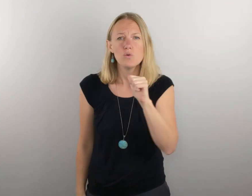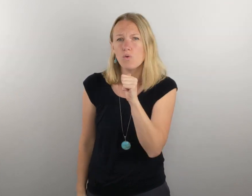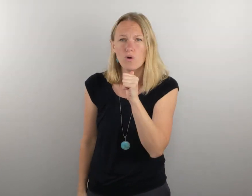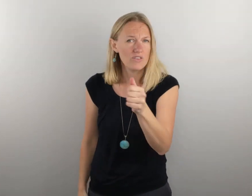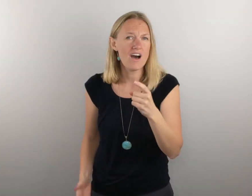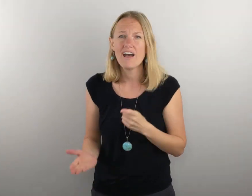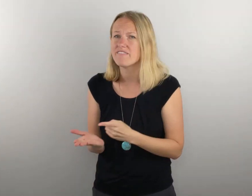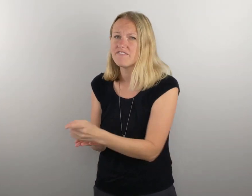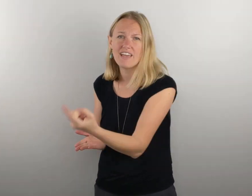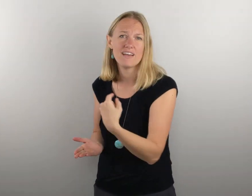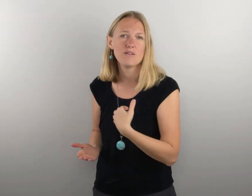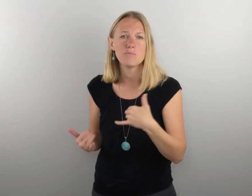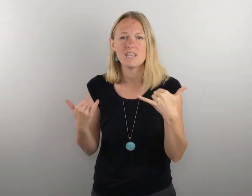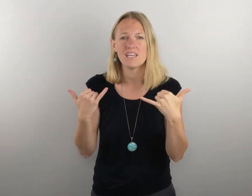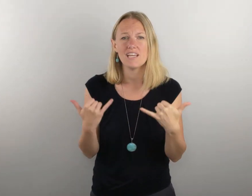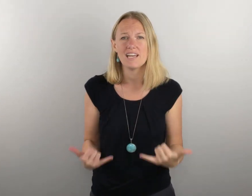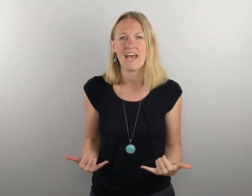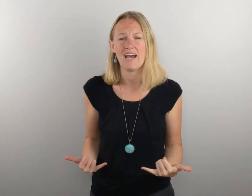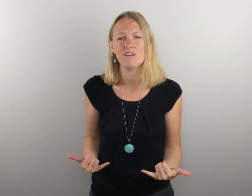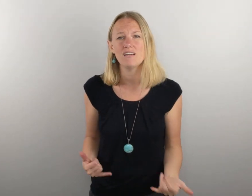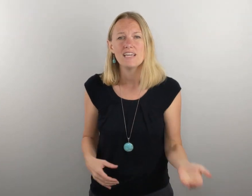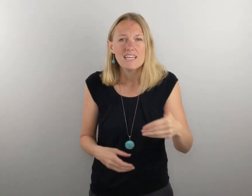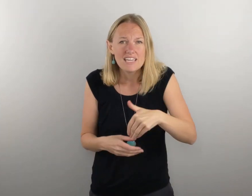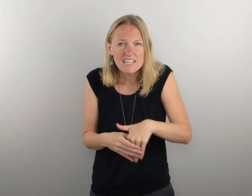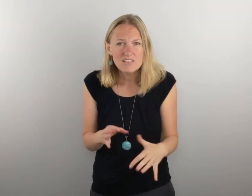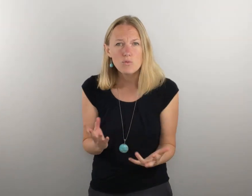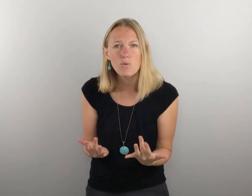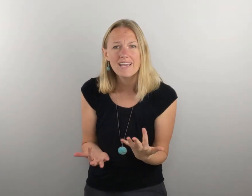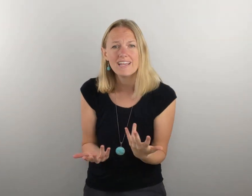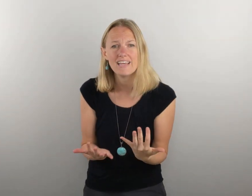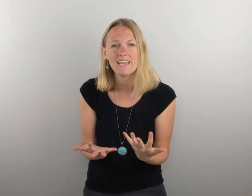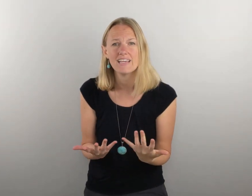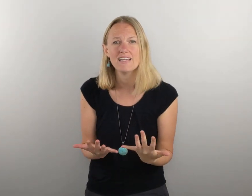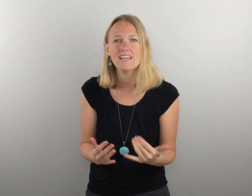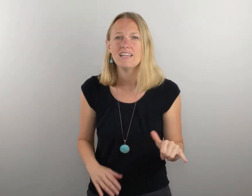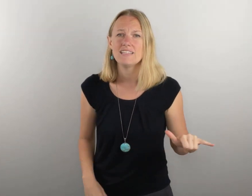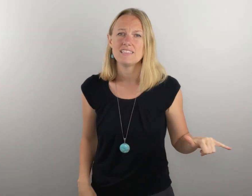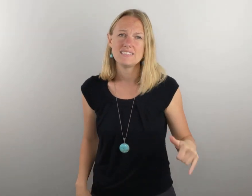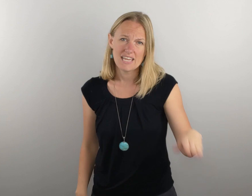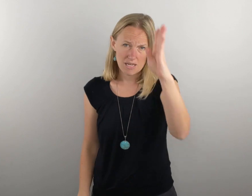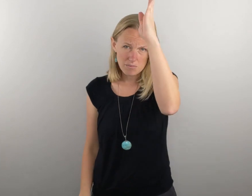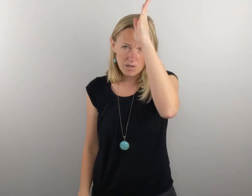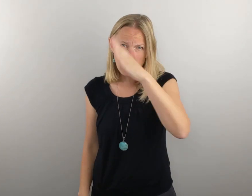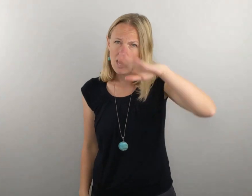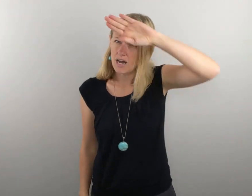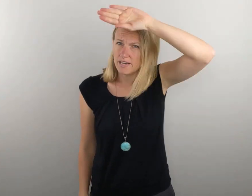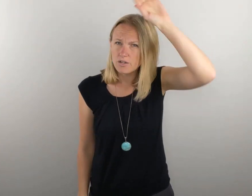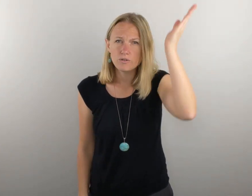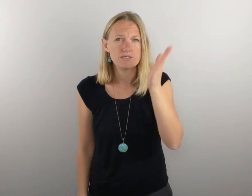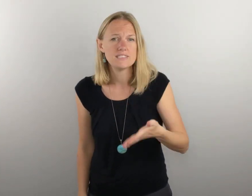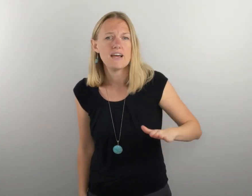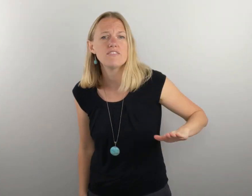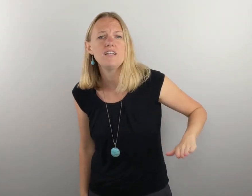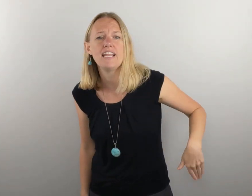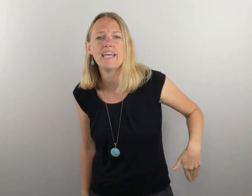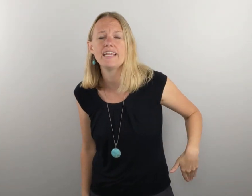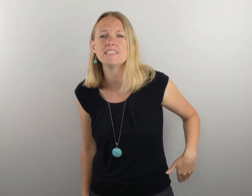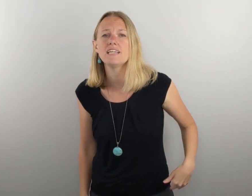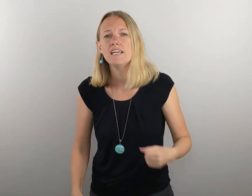will not fail me now. In the waiting, the same God who's never late